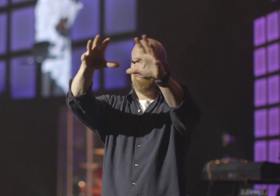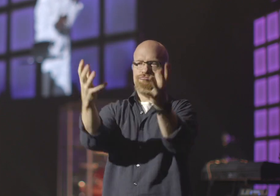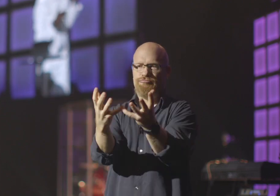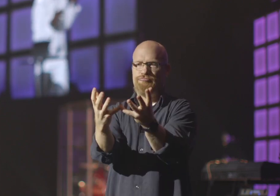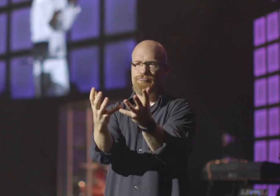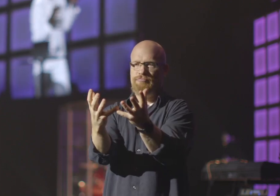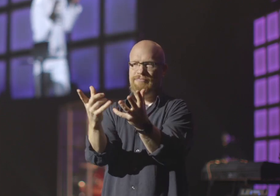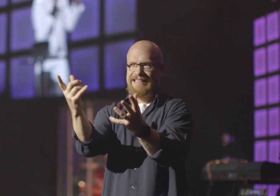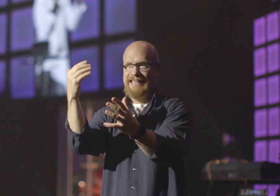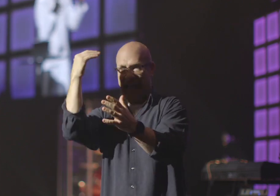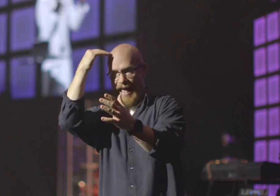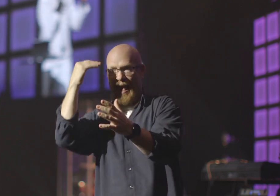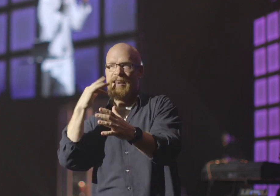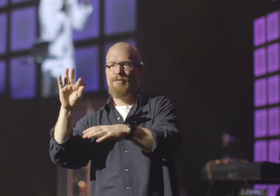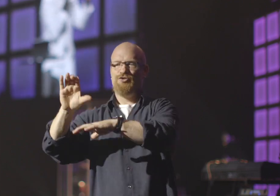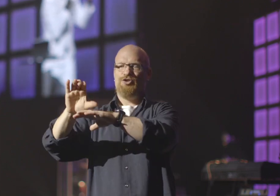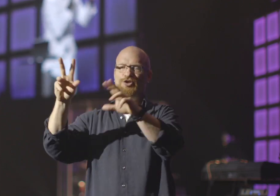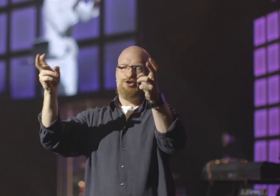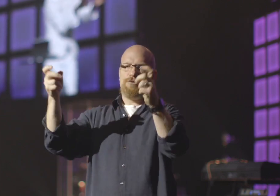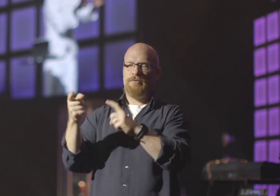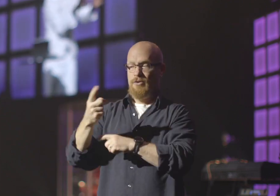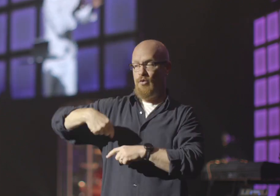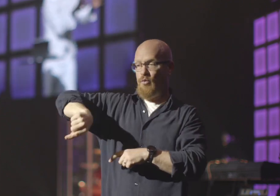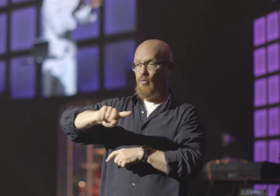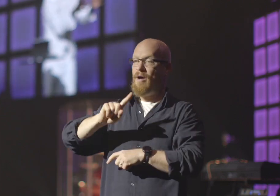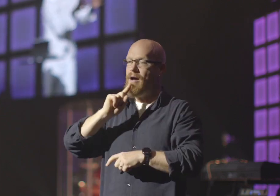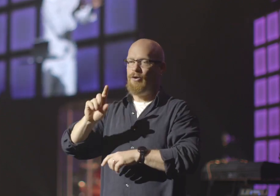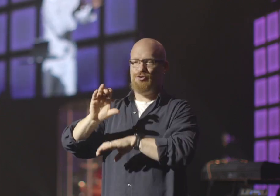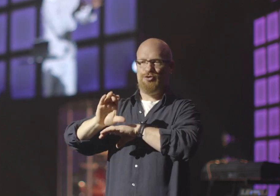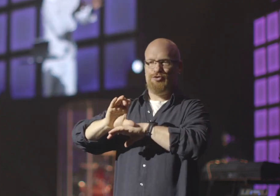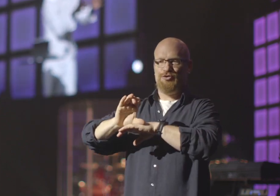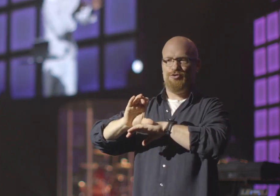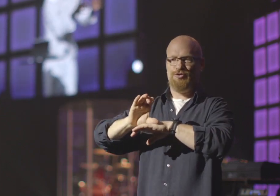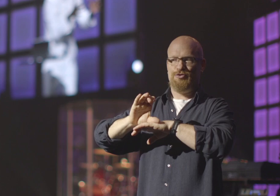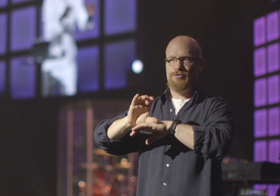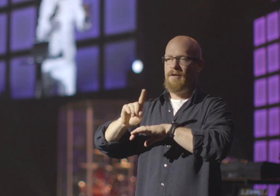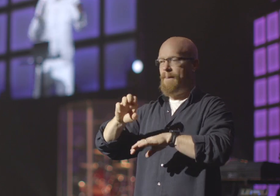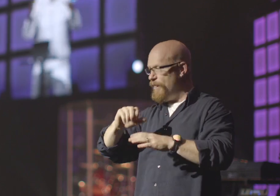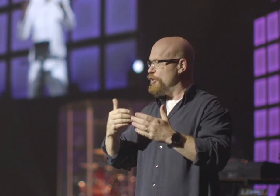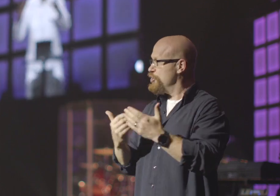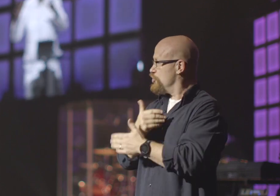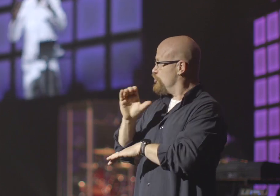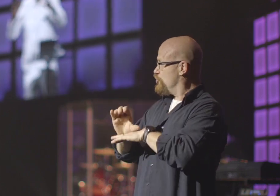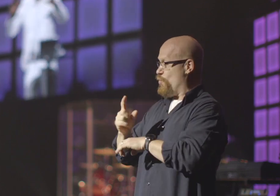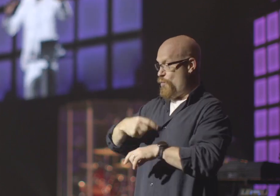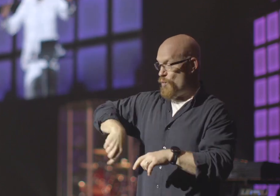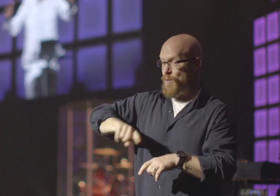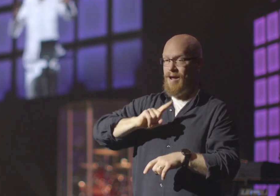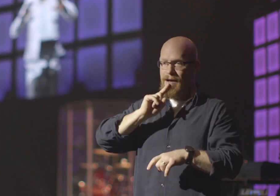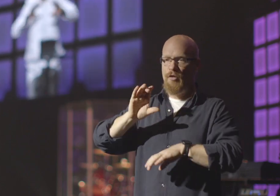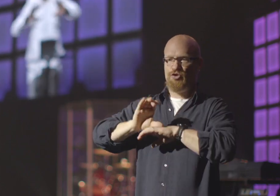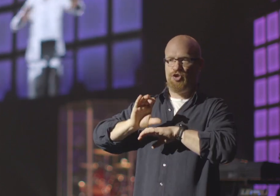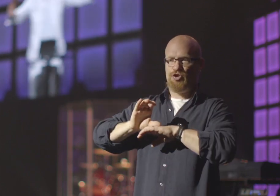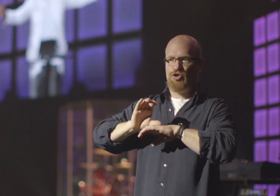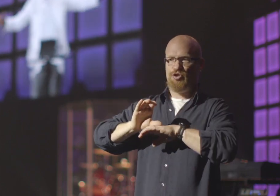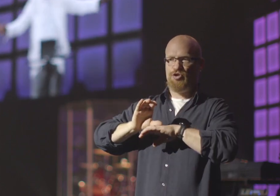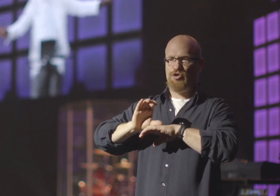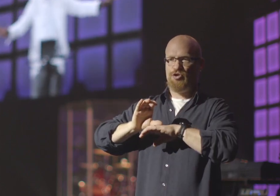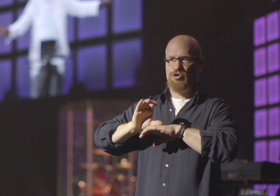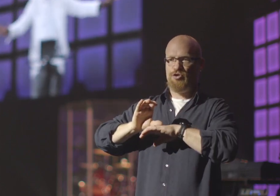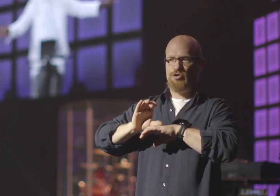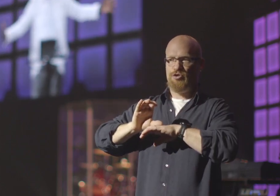Jesus, see, in other words, we are the church. We're the what? Church. See, we are the church